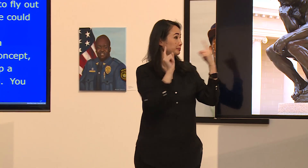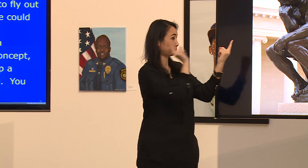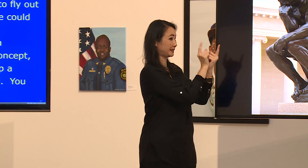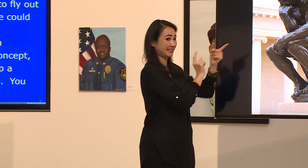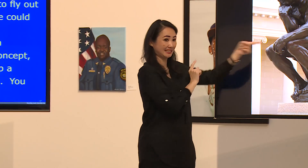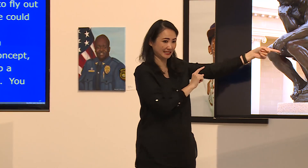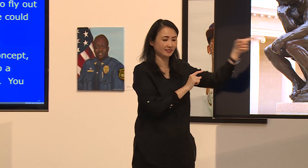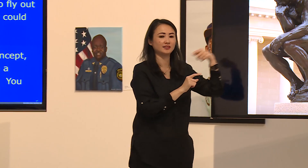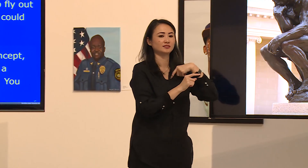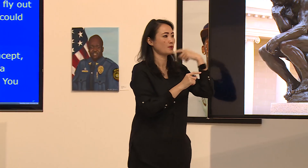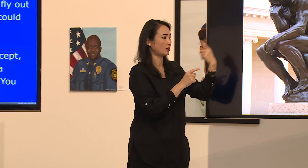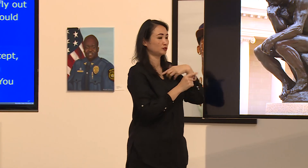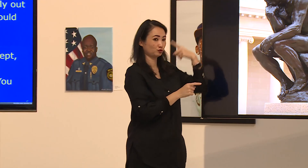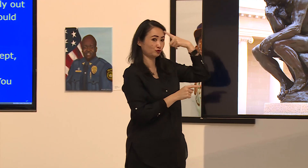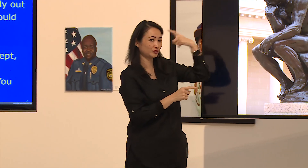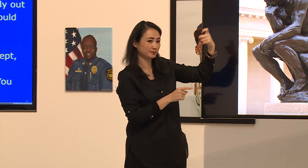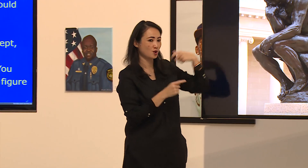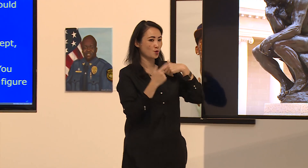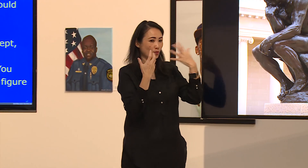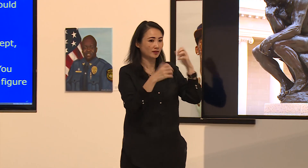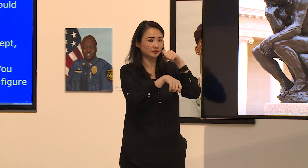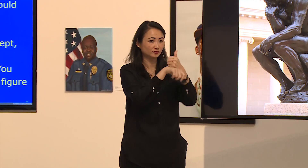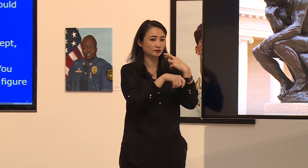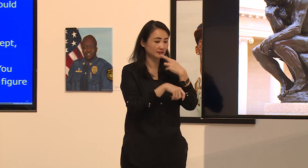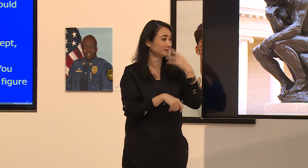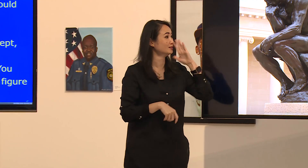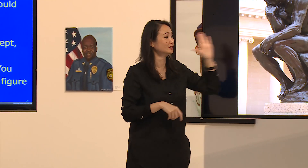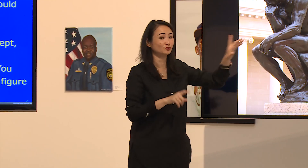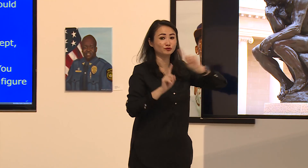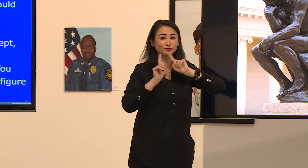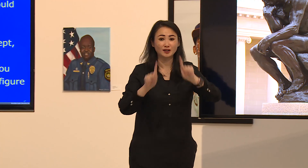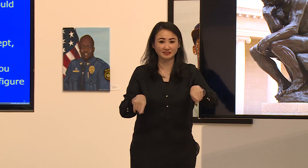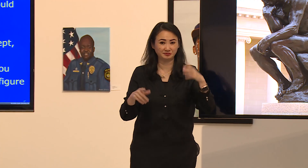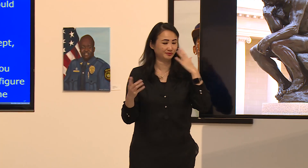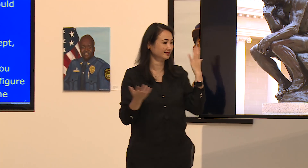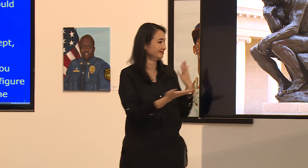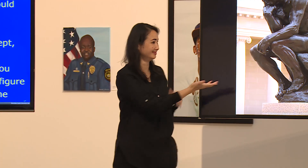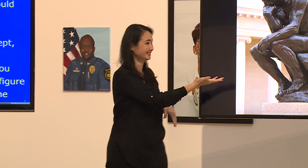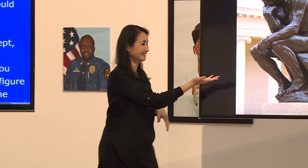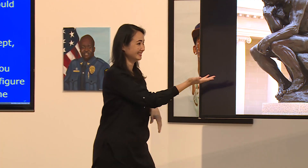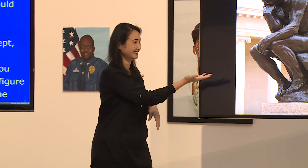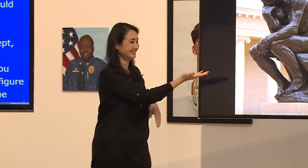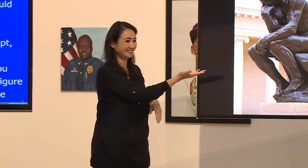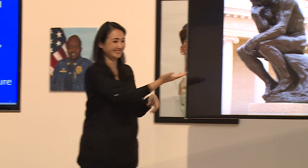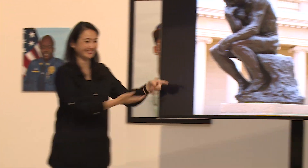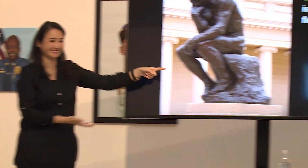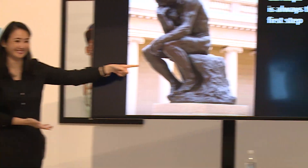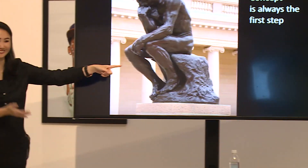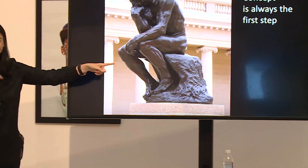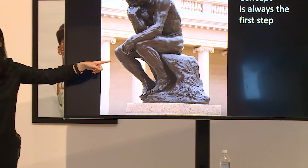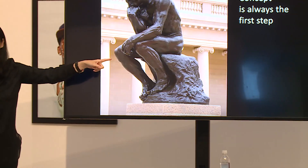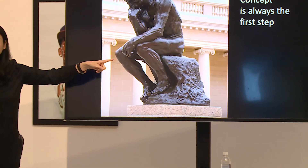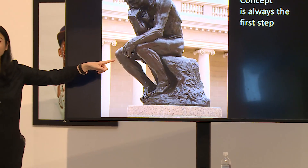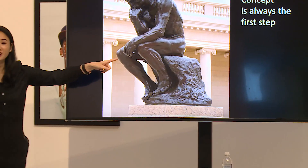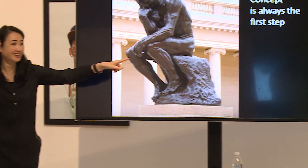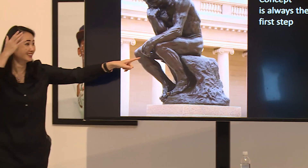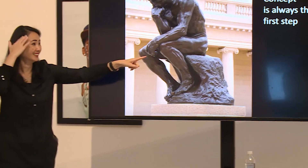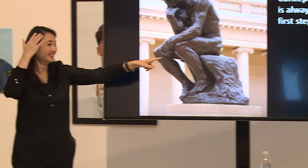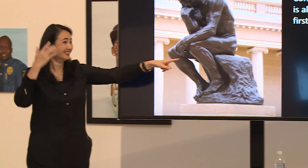an establishment. We had a dream of establishing a restaurant, and this was part of the process.